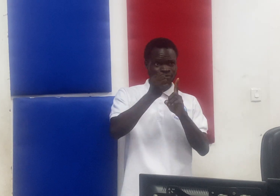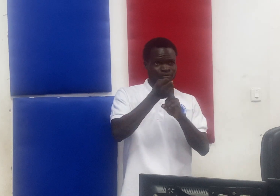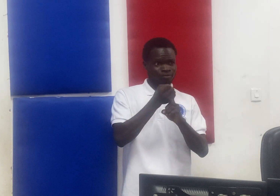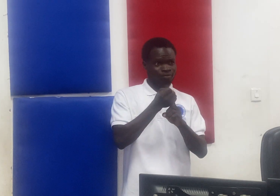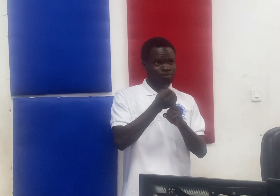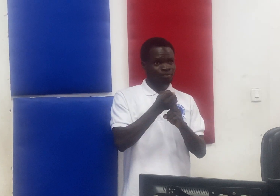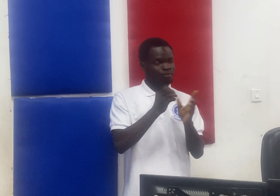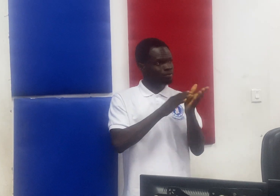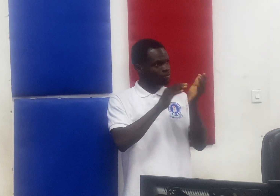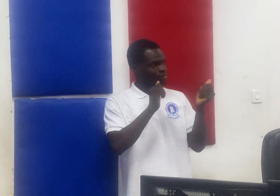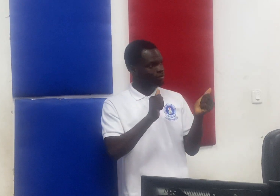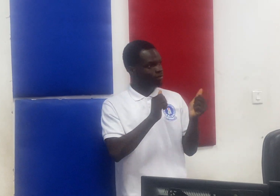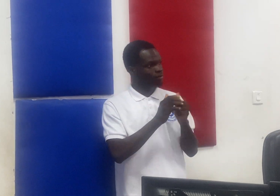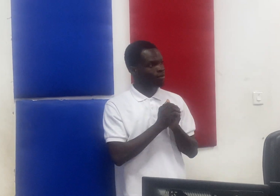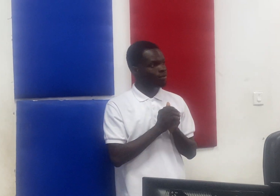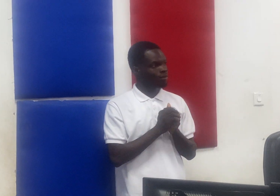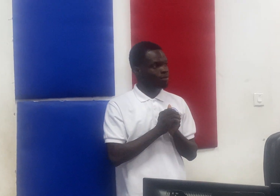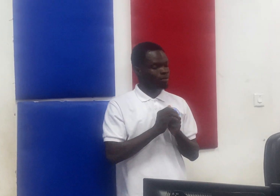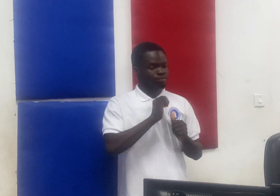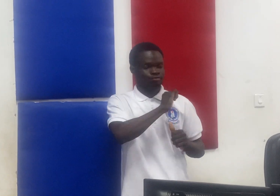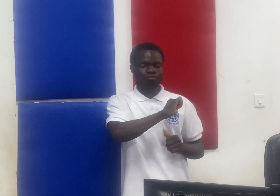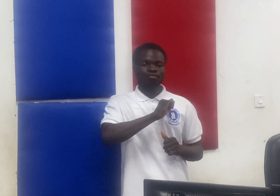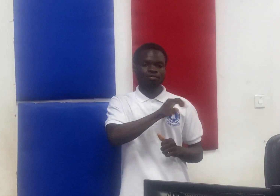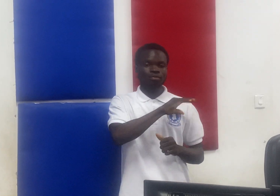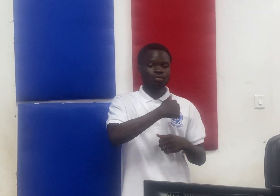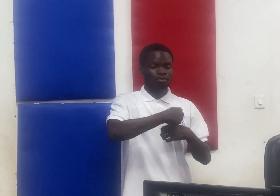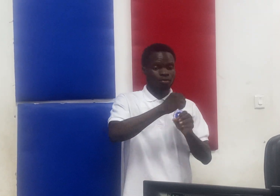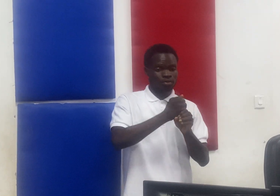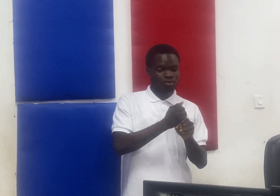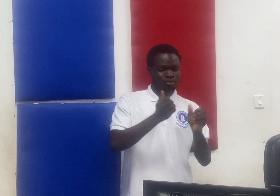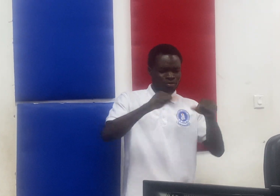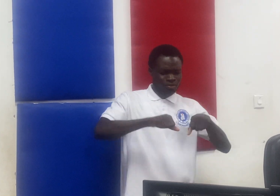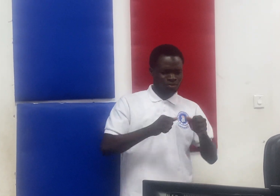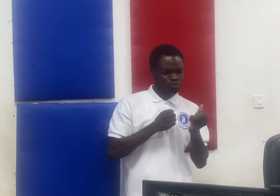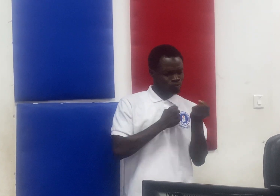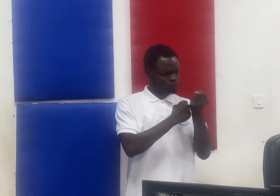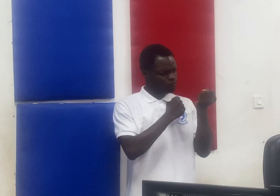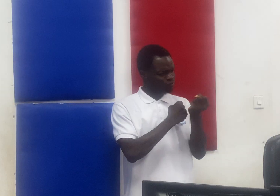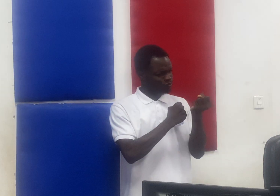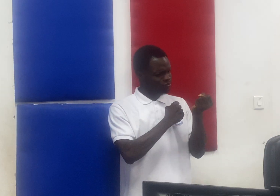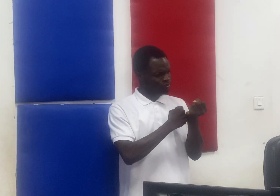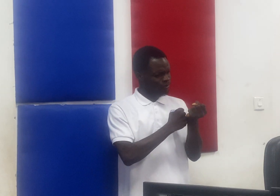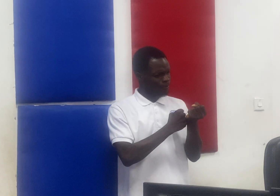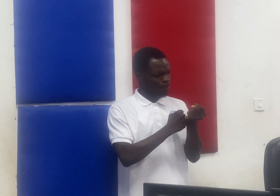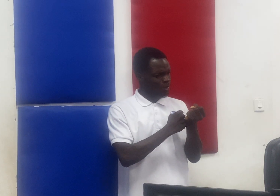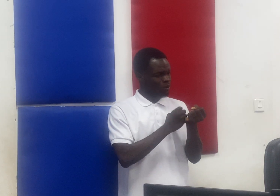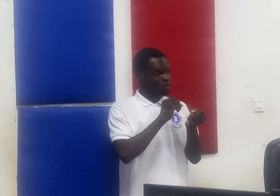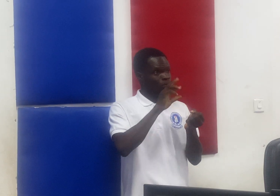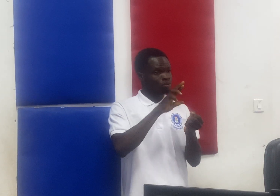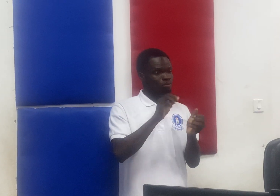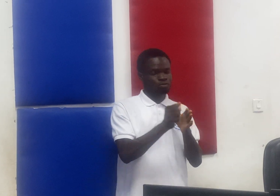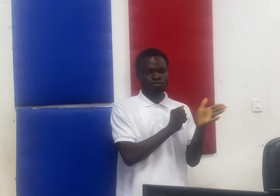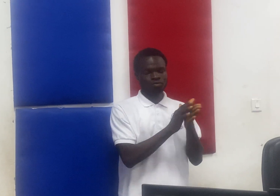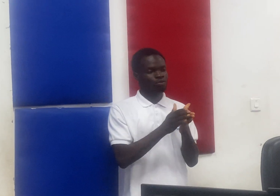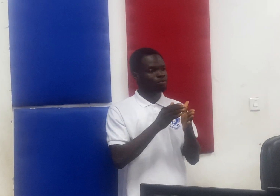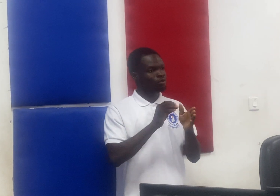beliefs, attitudes, and structures can either support or hinder their emotional and social